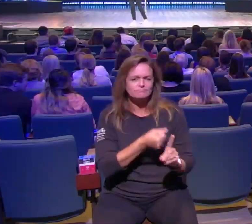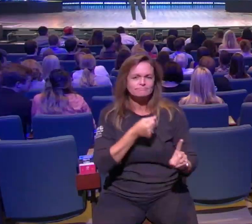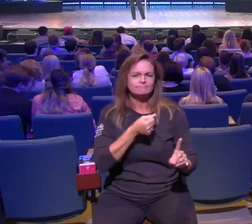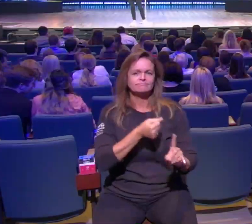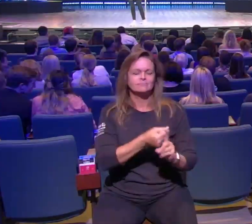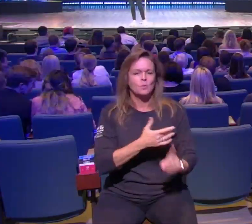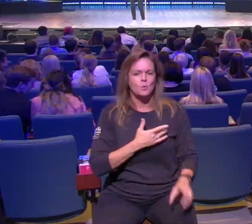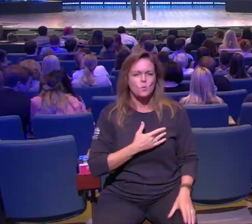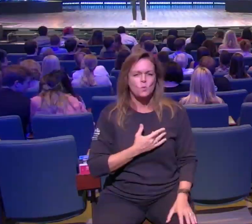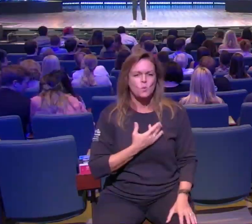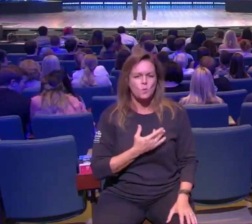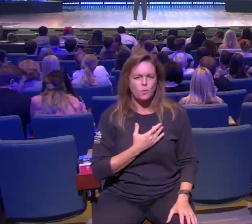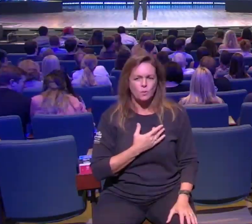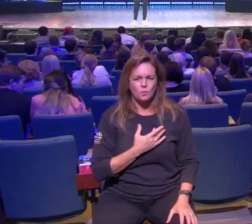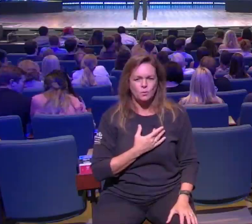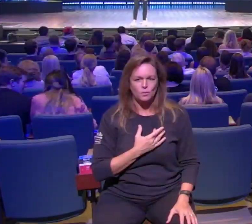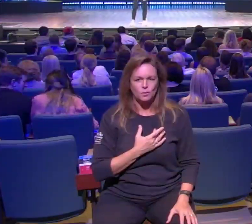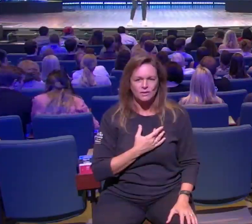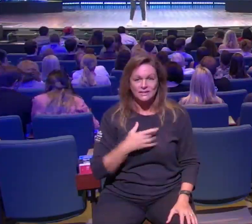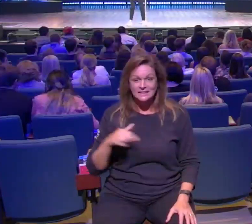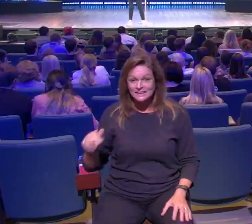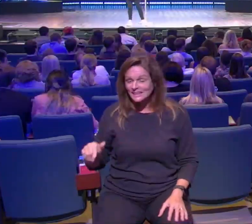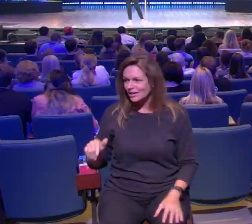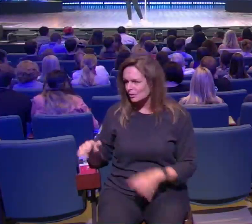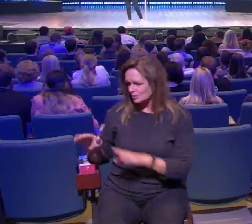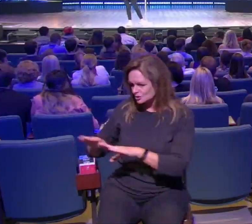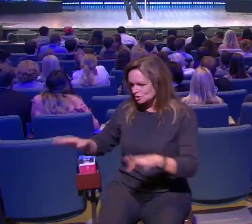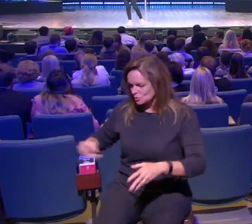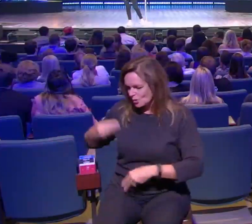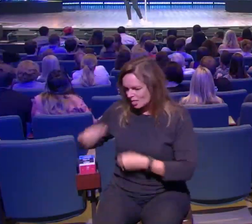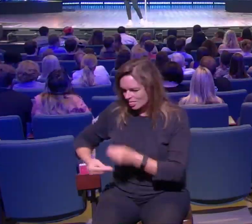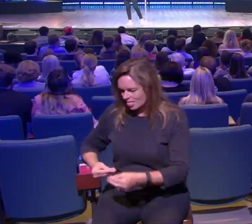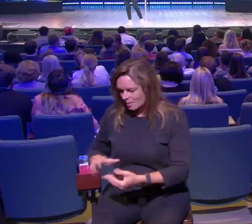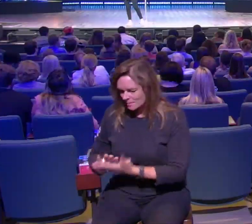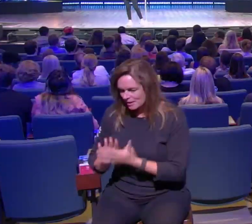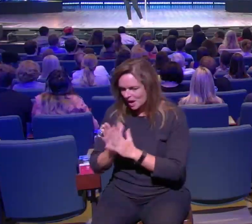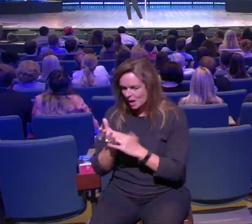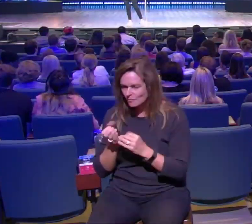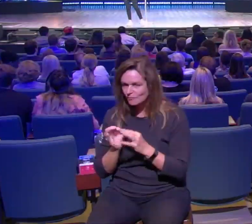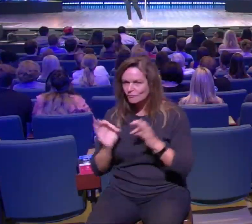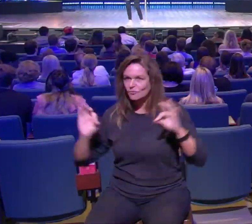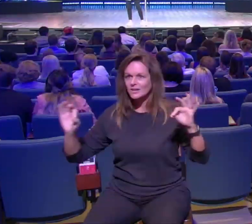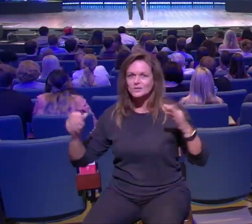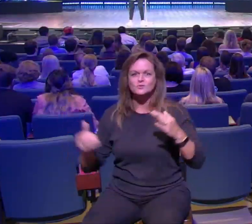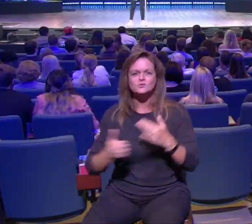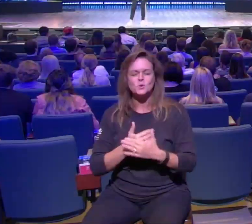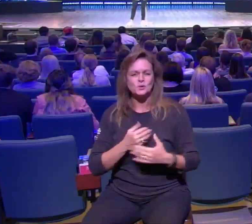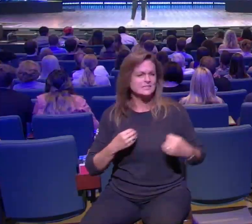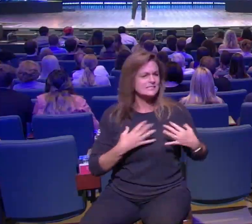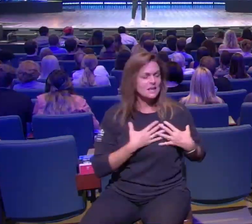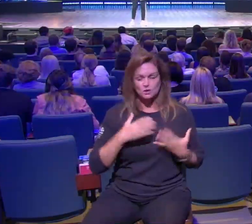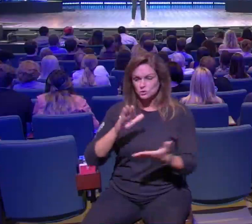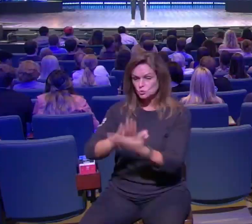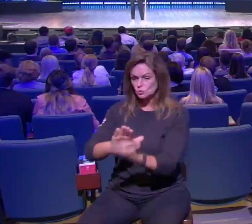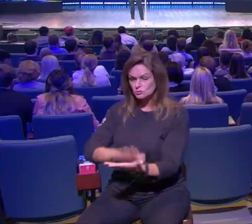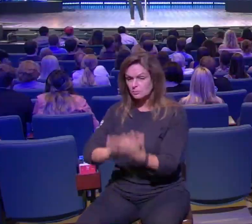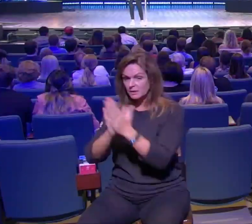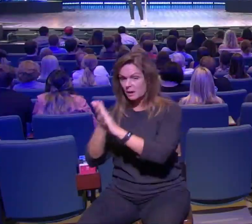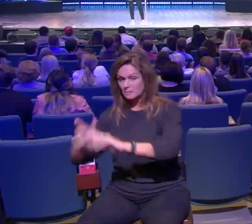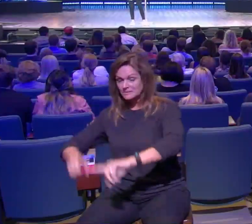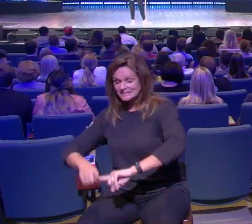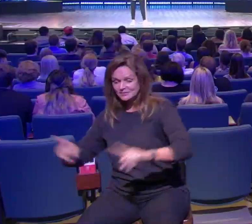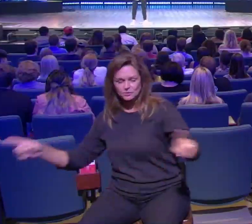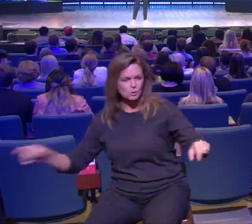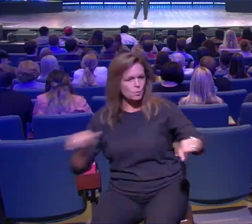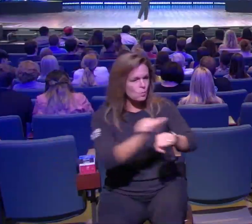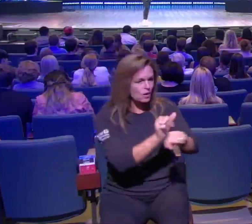that the kids of our house are going to step into freedom like they've never seen before, that schools are gonna be different, that workplaces are gonna be different, that